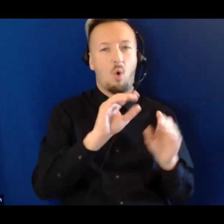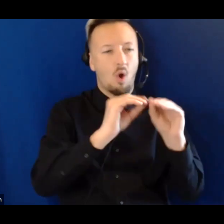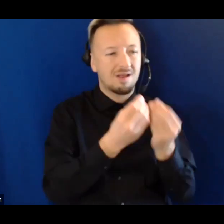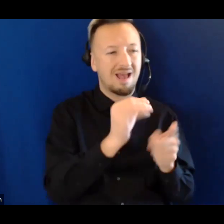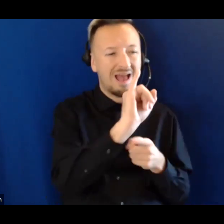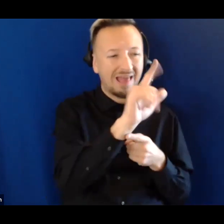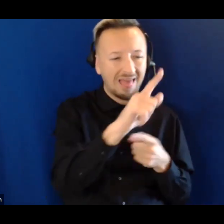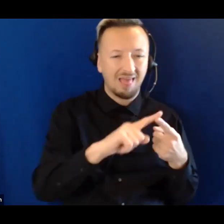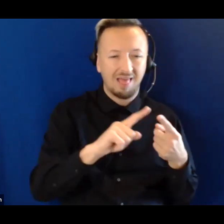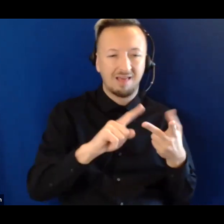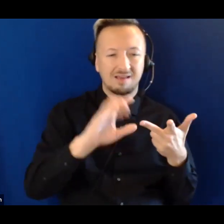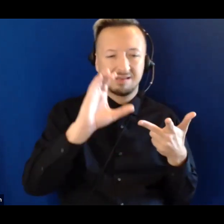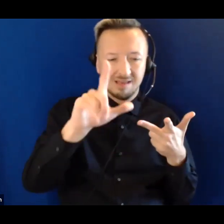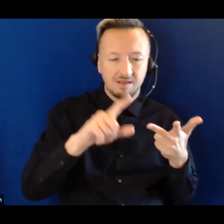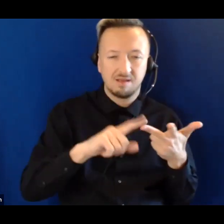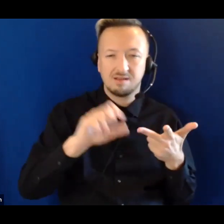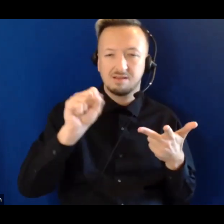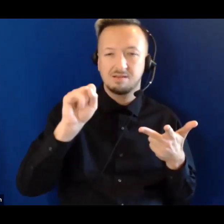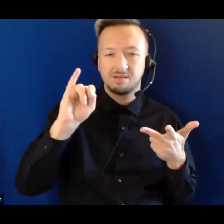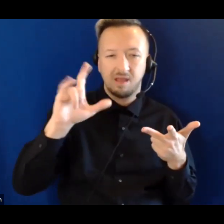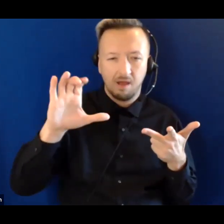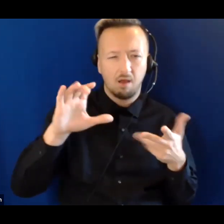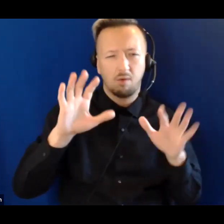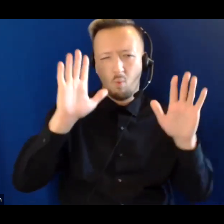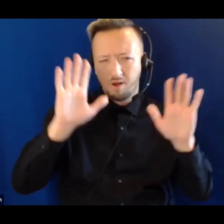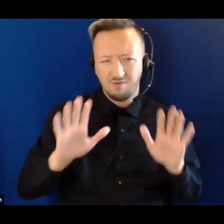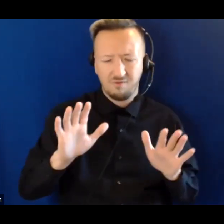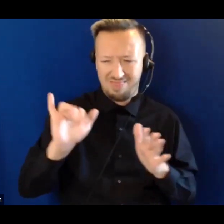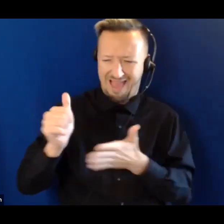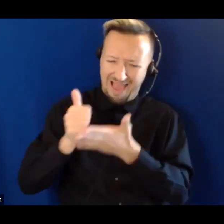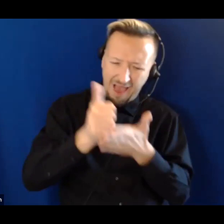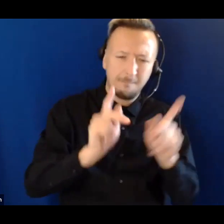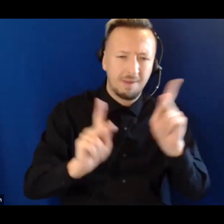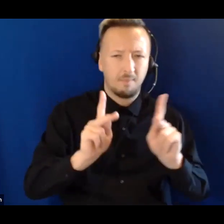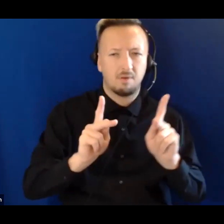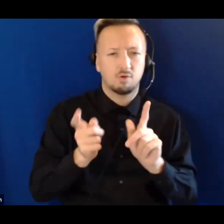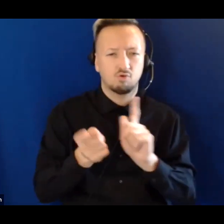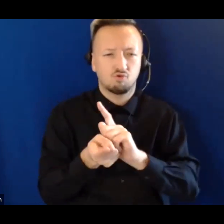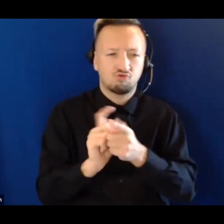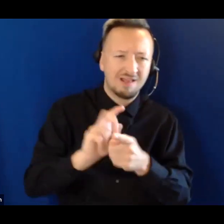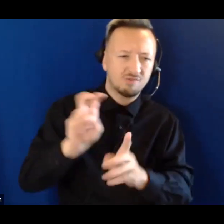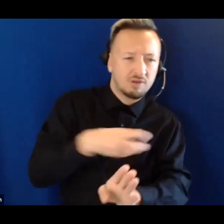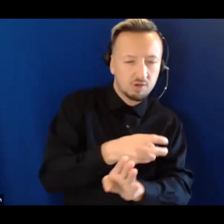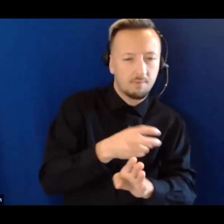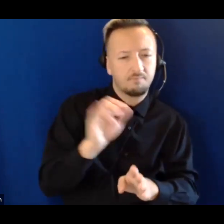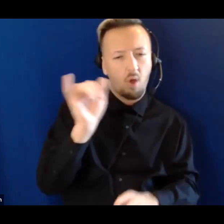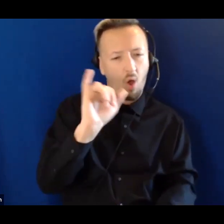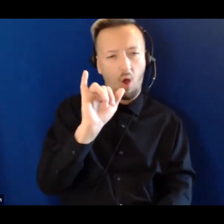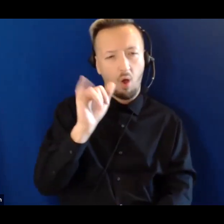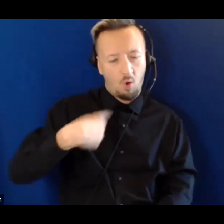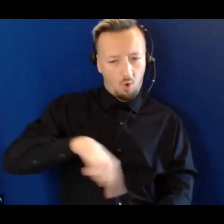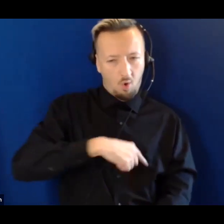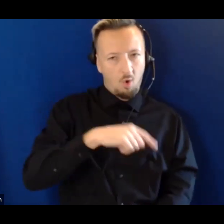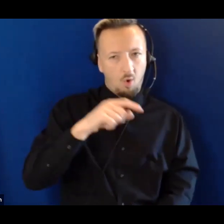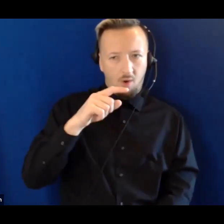SILS and SILKS that are able to transition and help folks. But of course, we can all improve. We can all acknowledge the progress